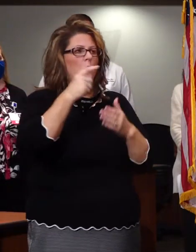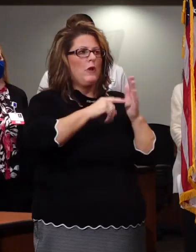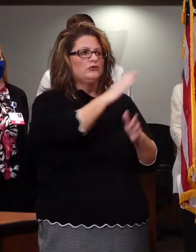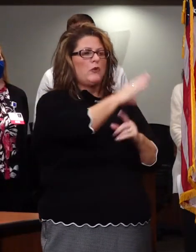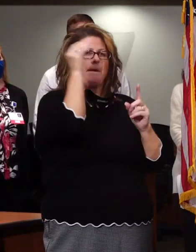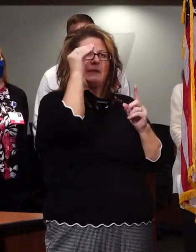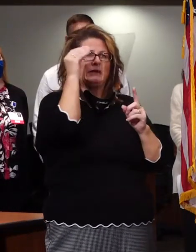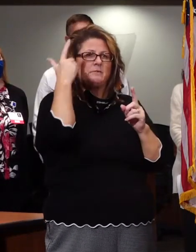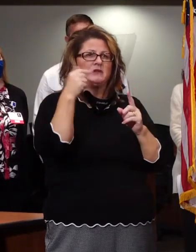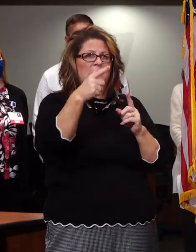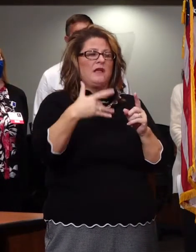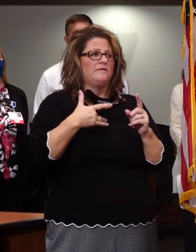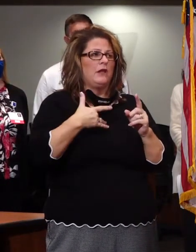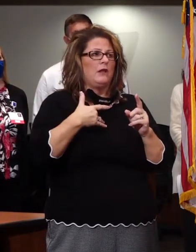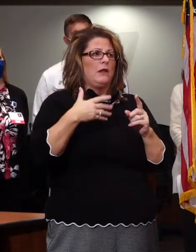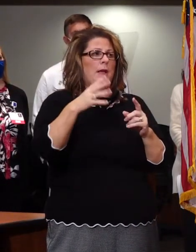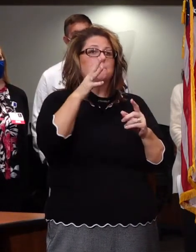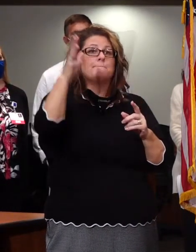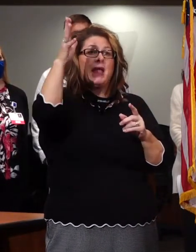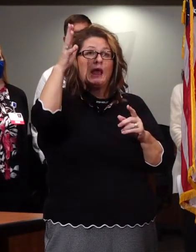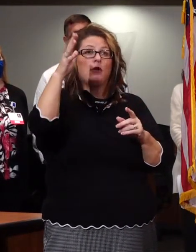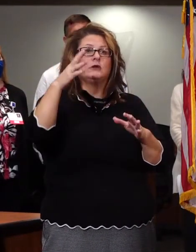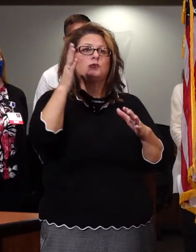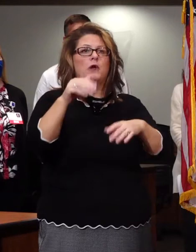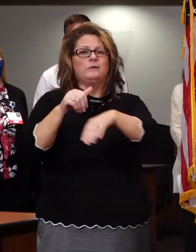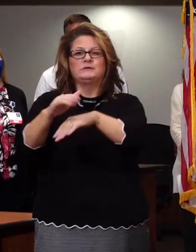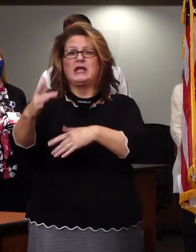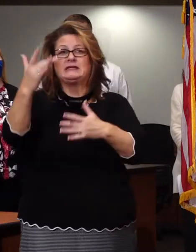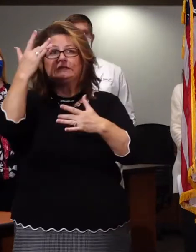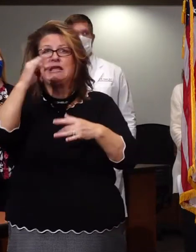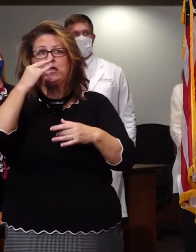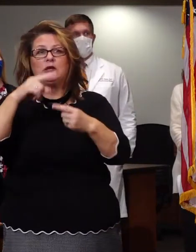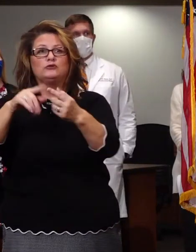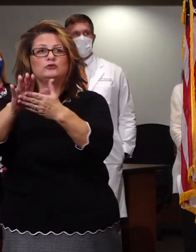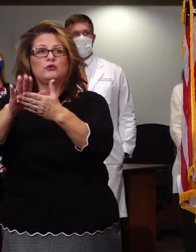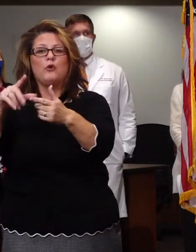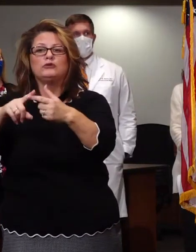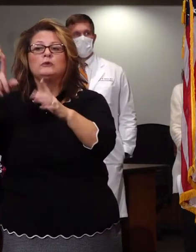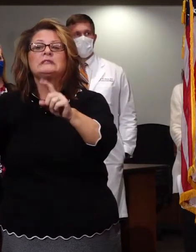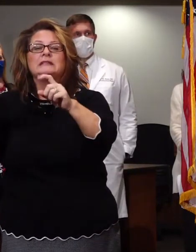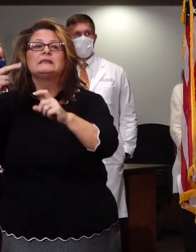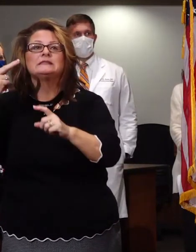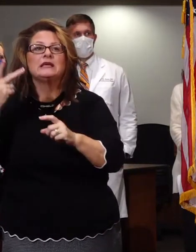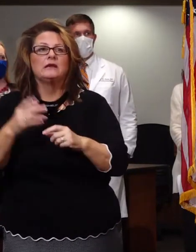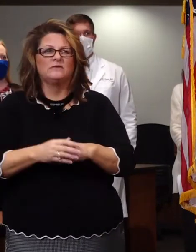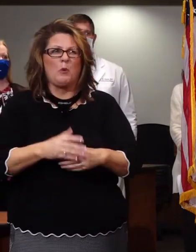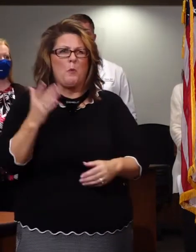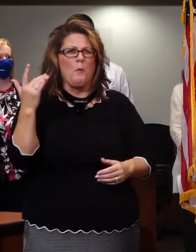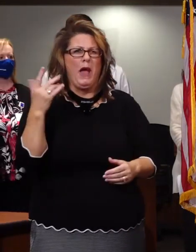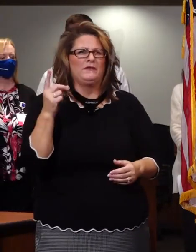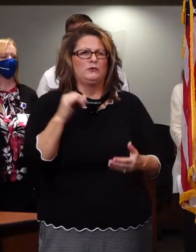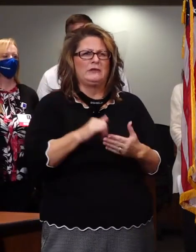have concerns that parents, for example, would send their sick kids to school to get tested? I don't understand that,